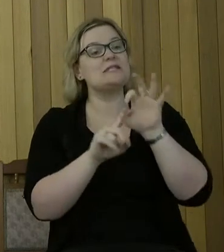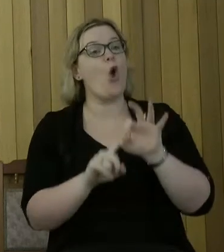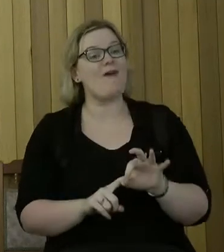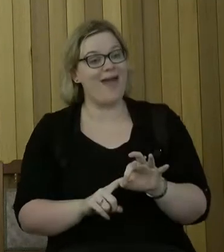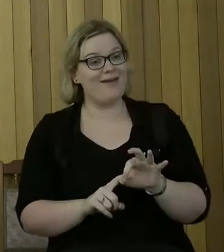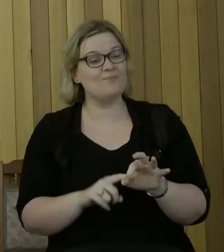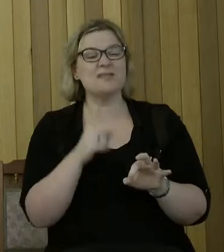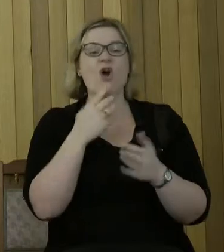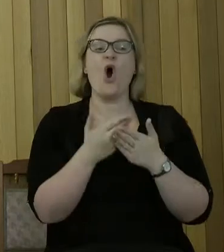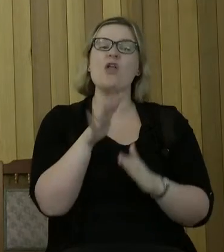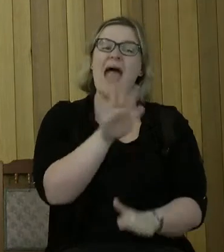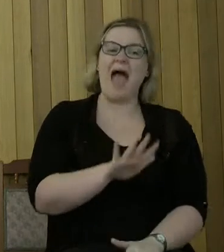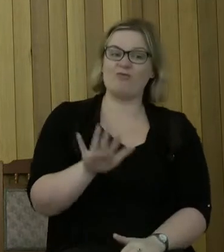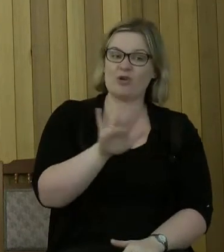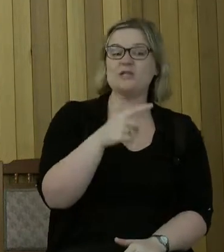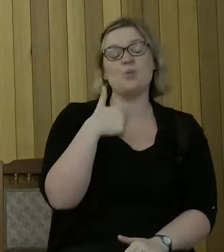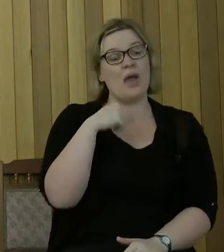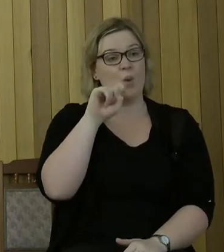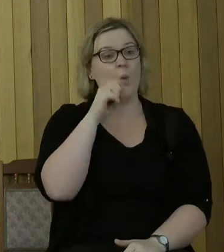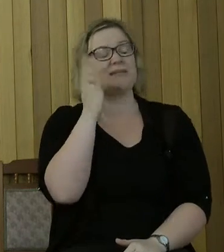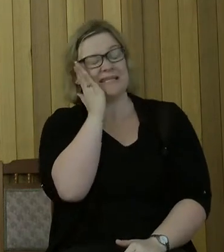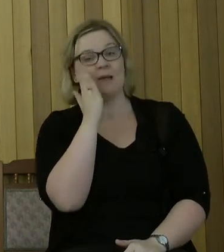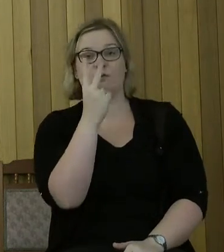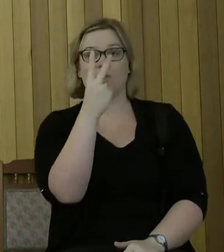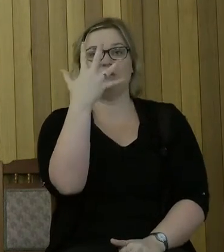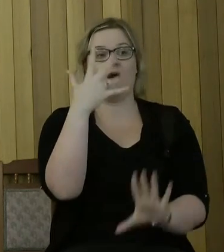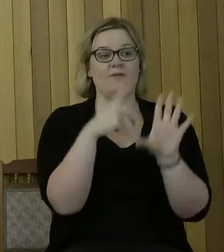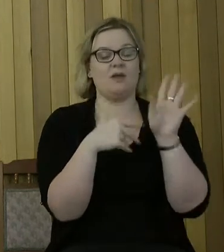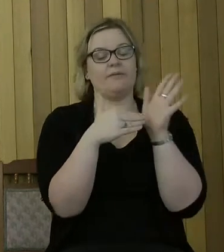on average, we spend 25 years just...